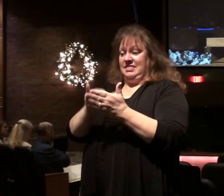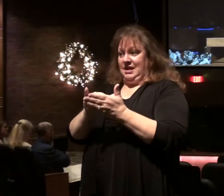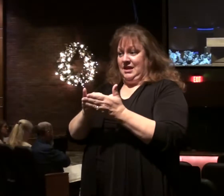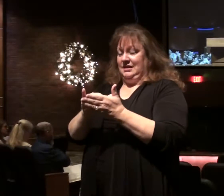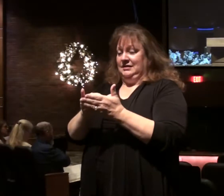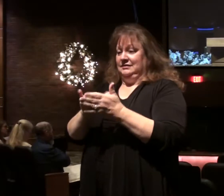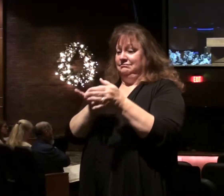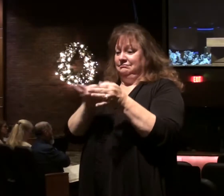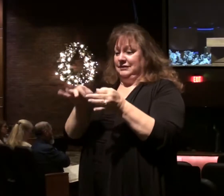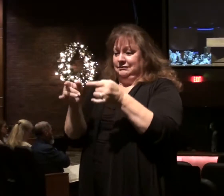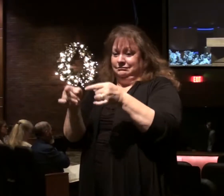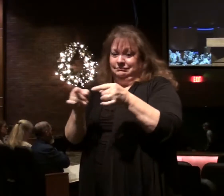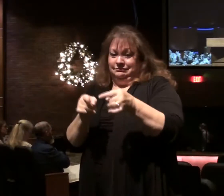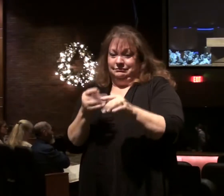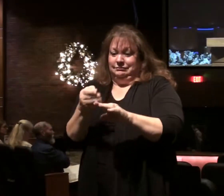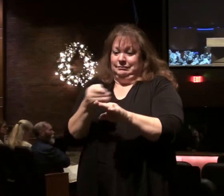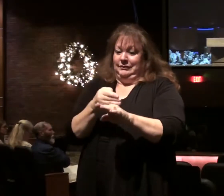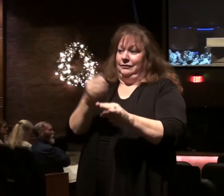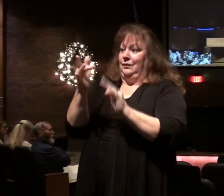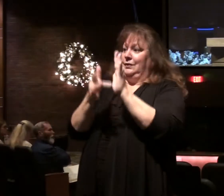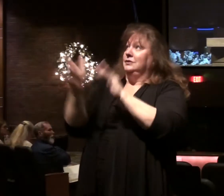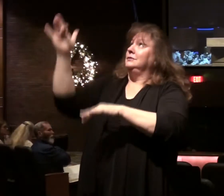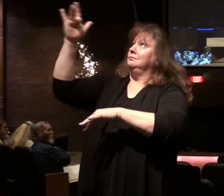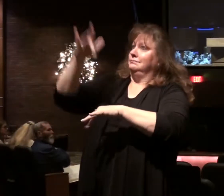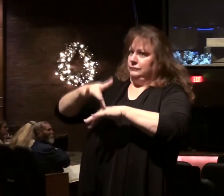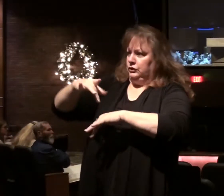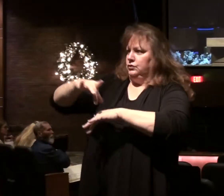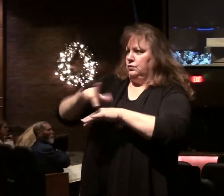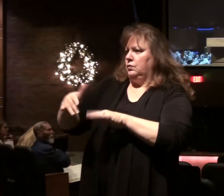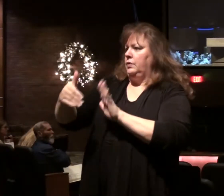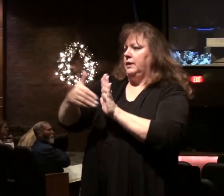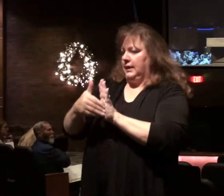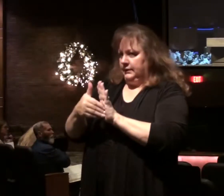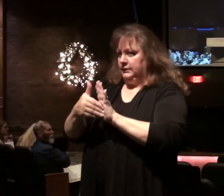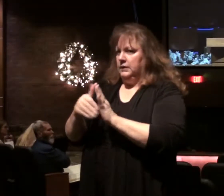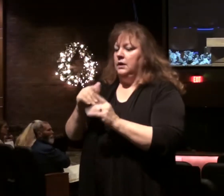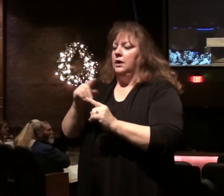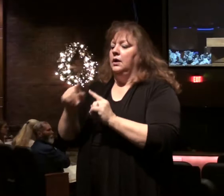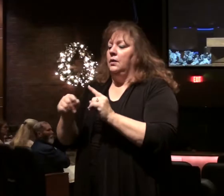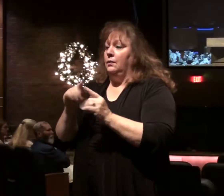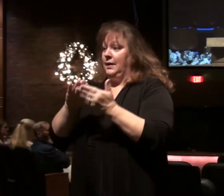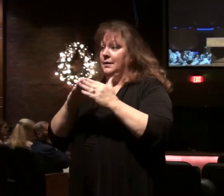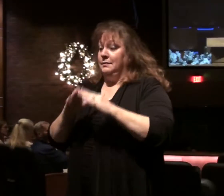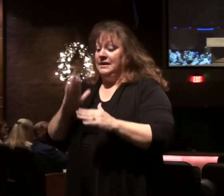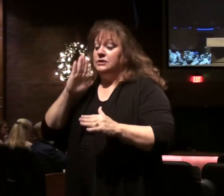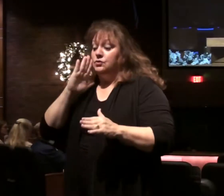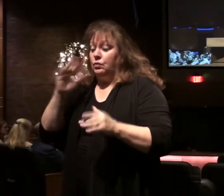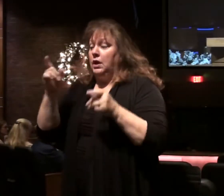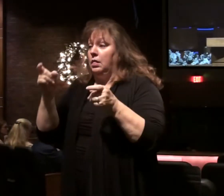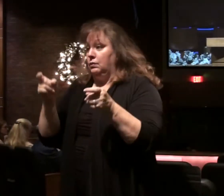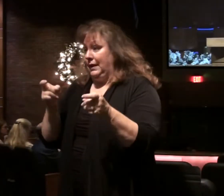up to the return of Christ to this earth, when peace will reign,